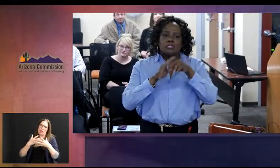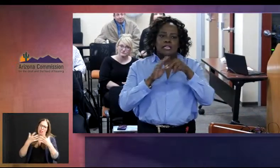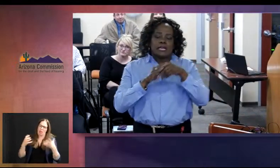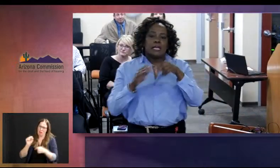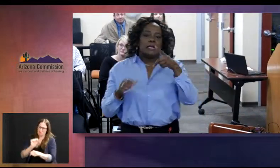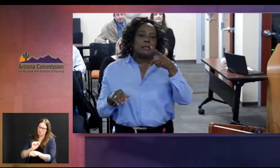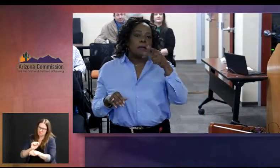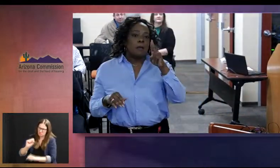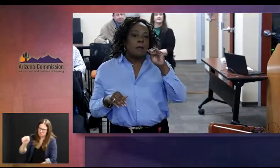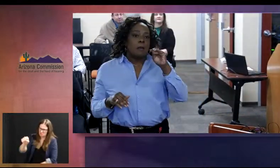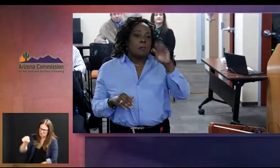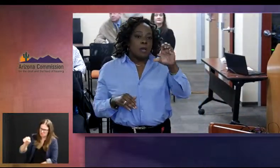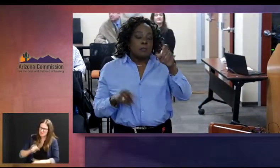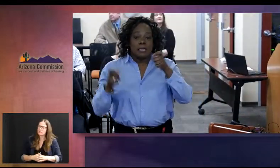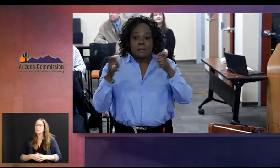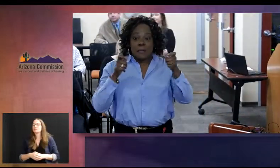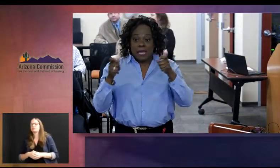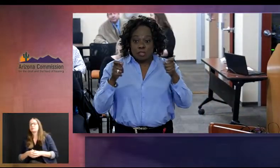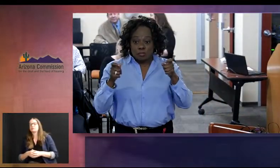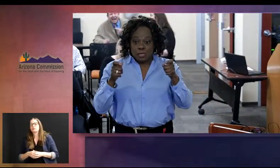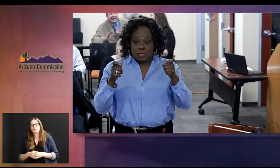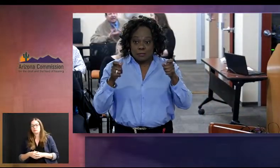I currently have a certification